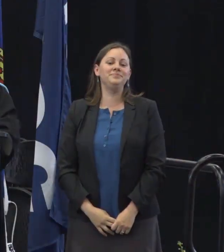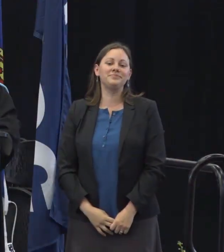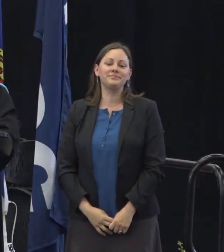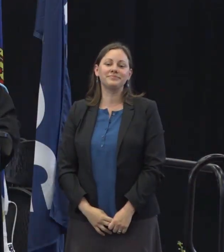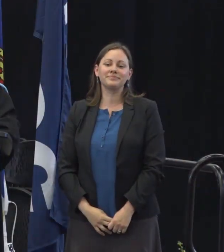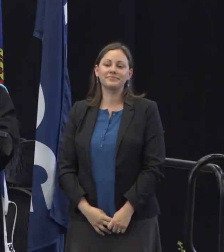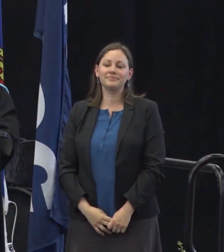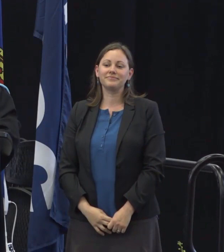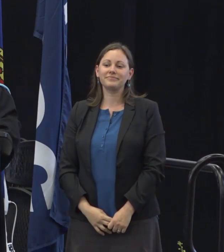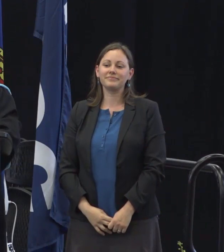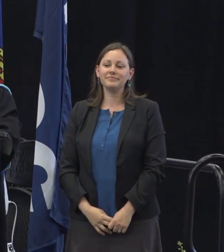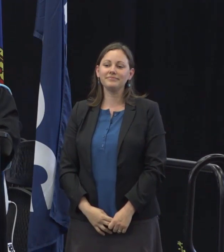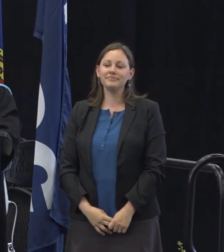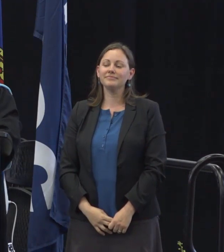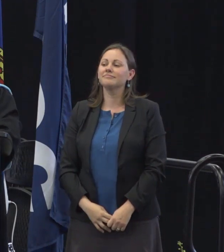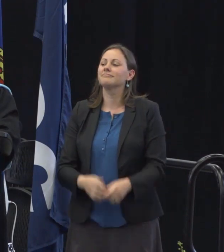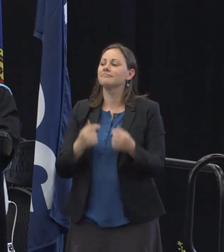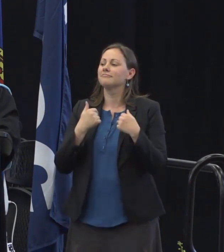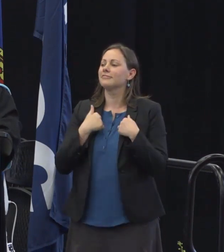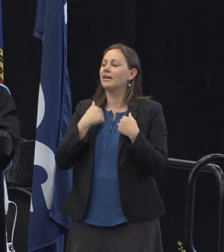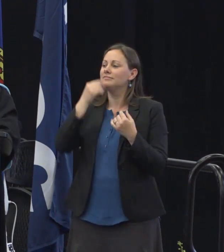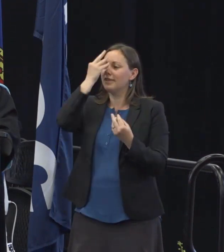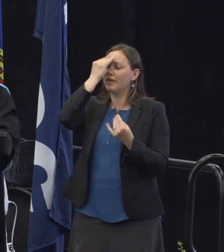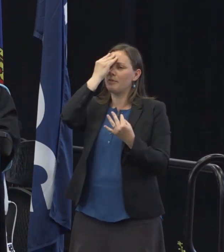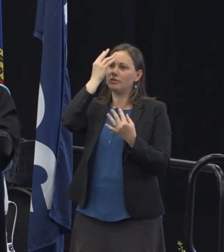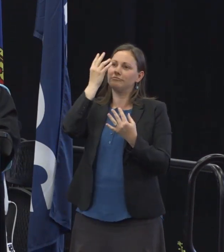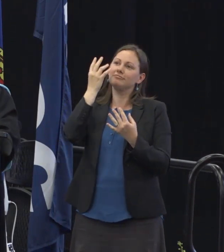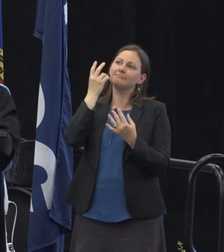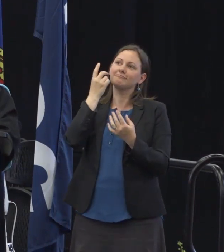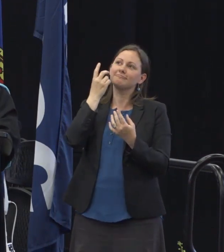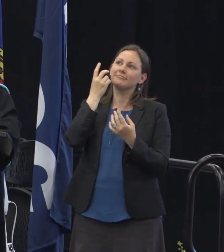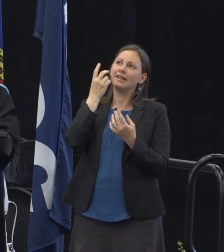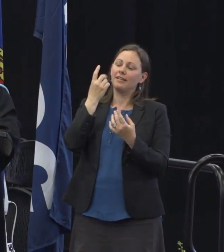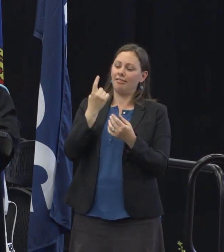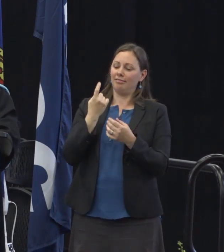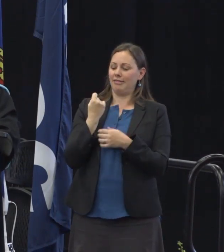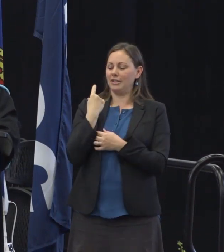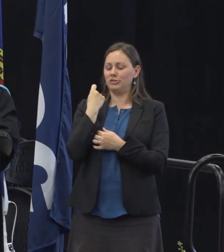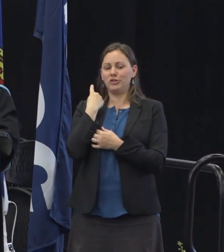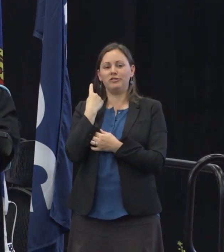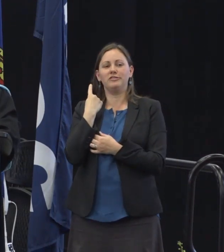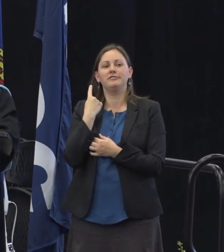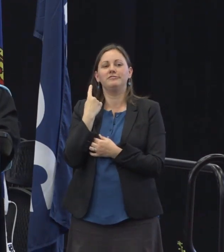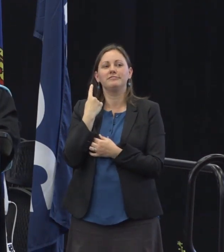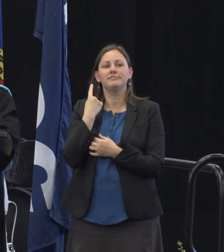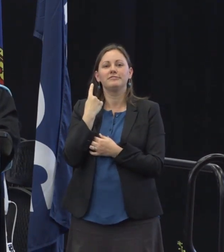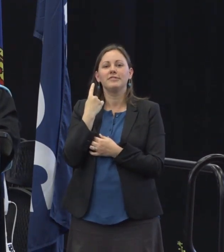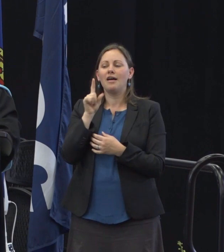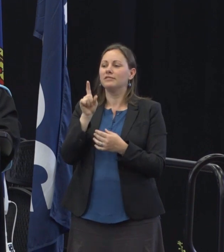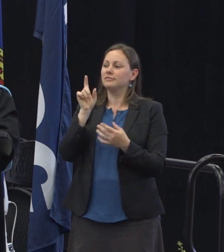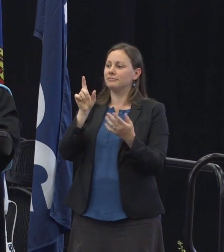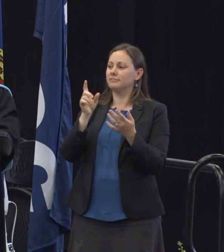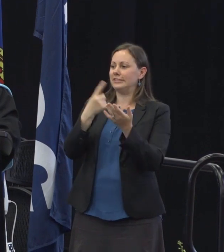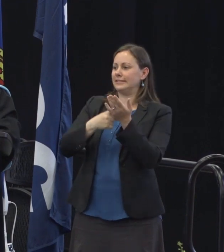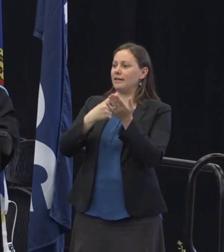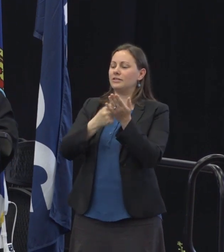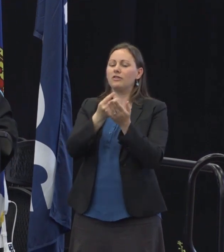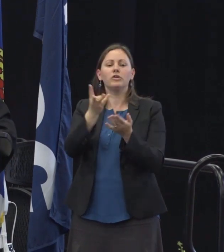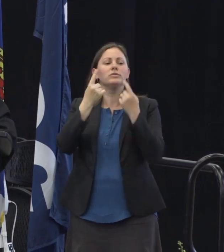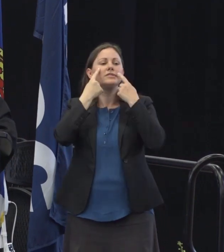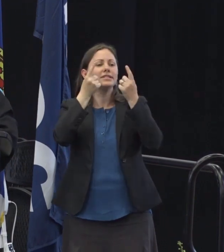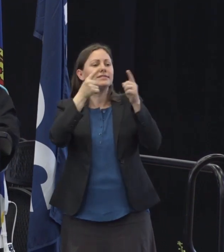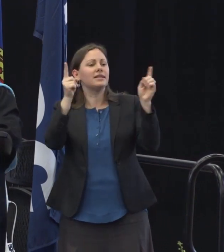As I was reviewing the past year, I wanted to share a few success stories. There were so many, it was very difficult for us to find the right ones, but we picked